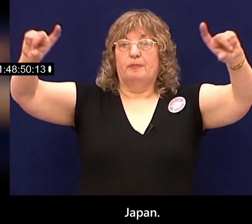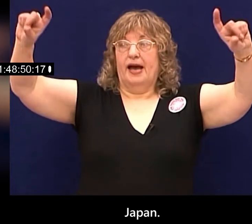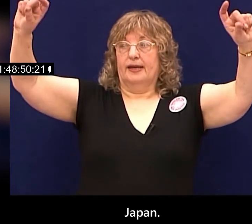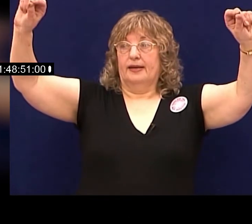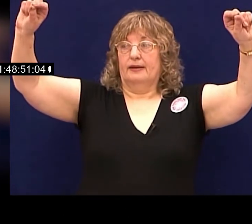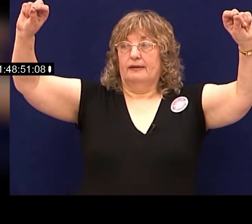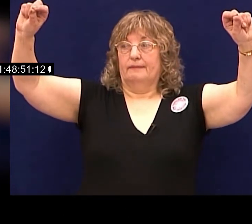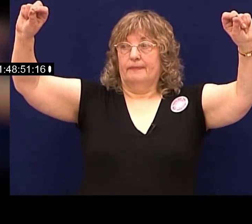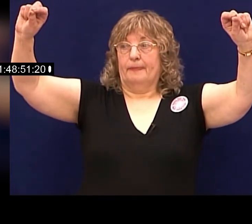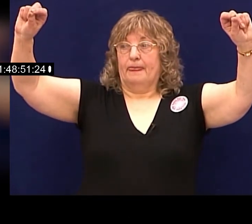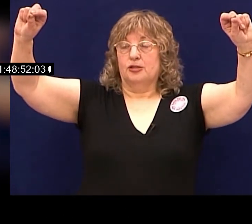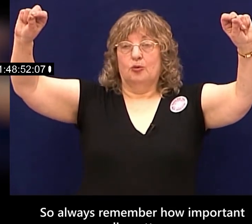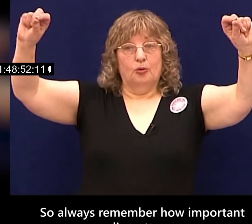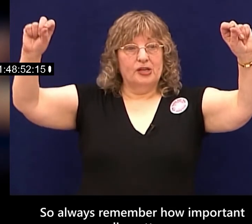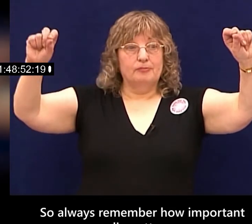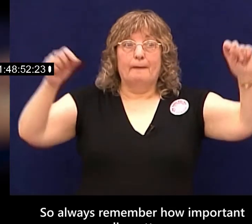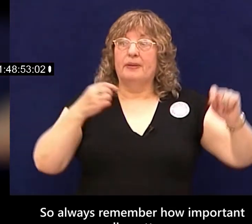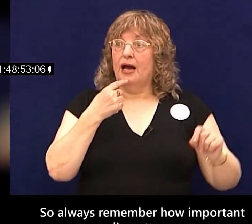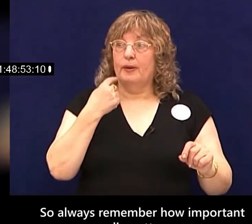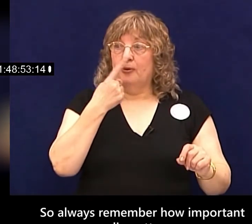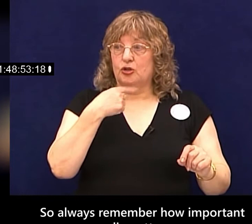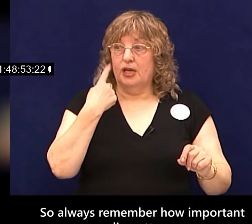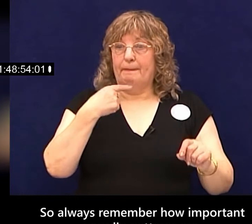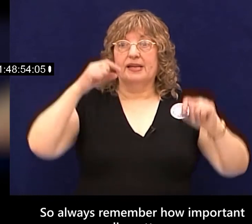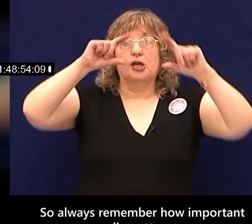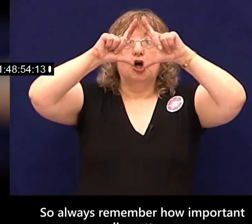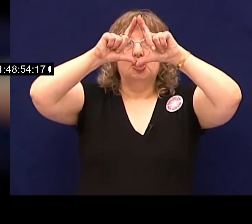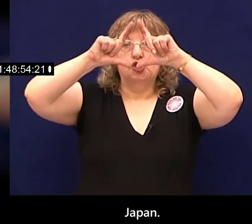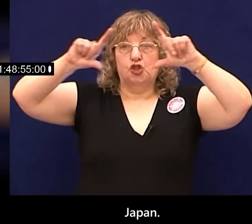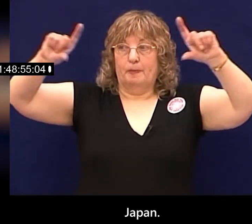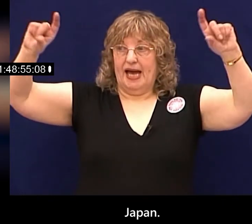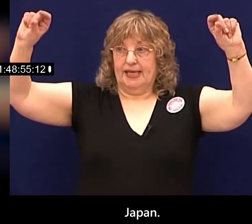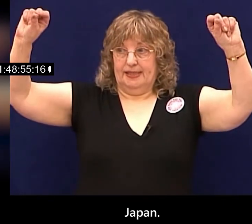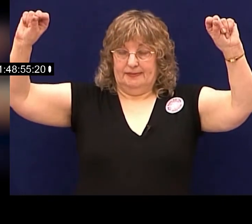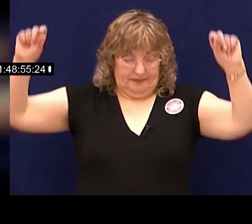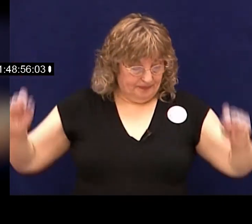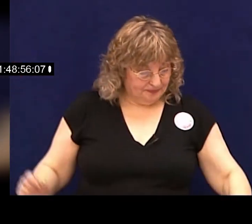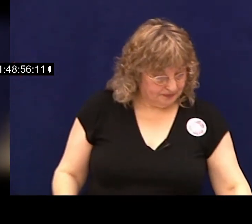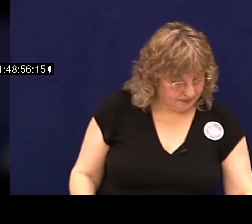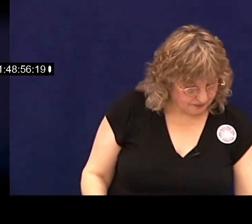Japan. So always remember how important your lip patterns are, Japan.